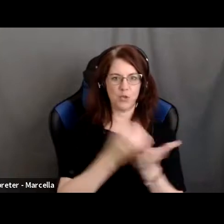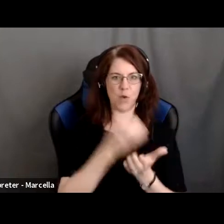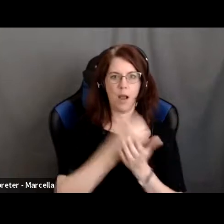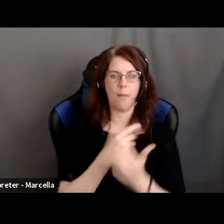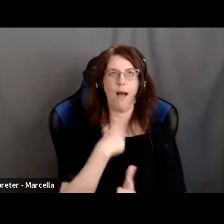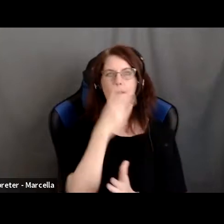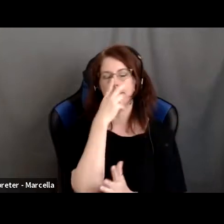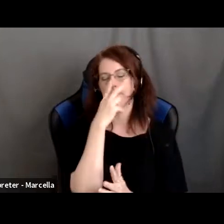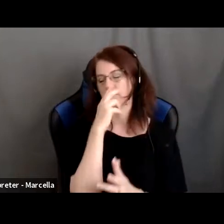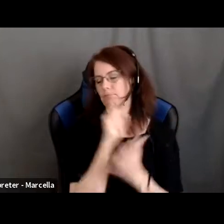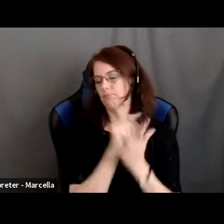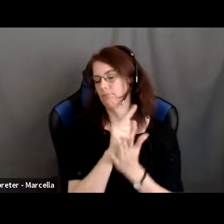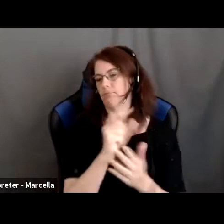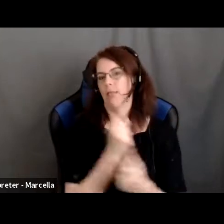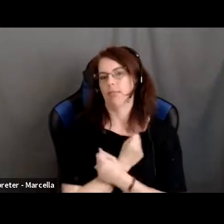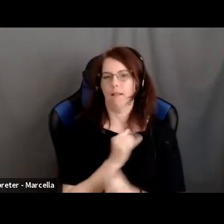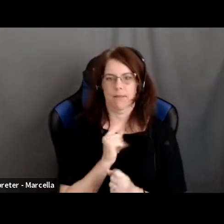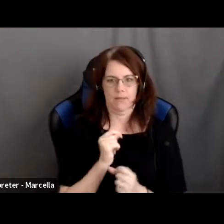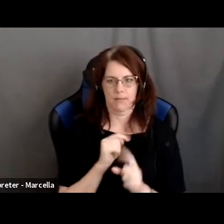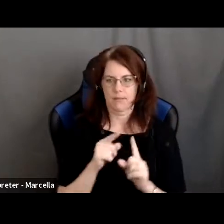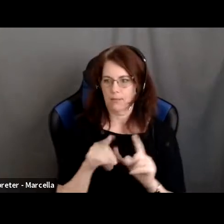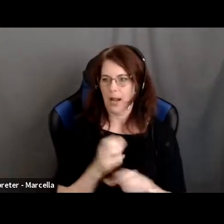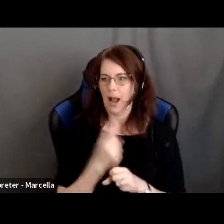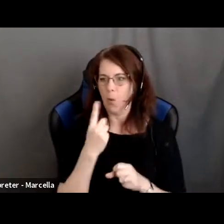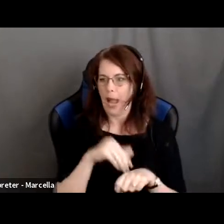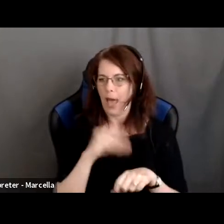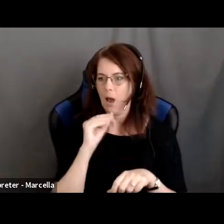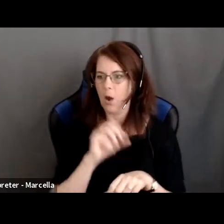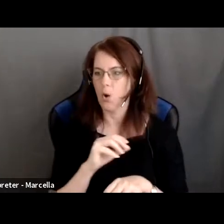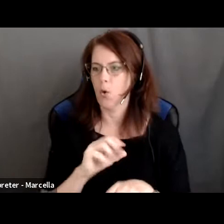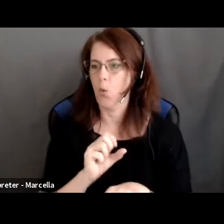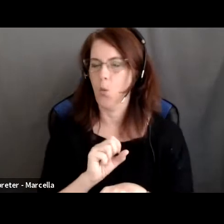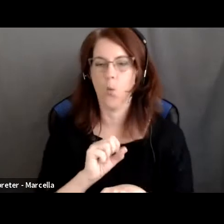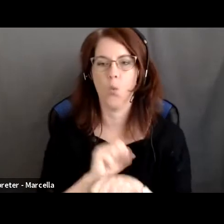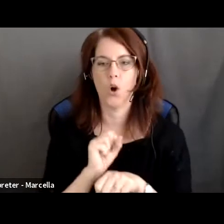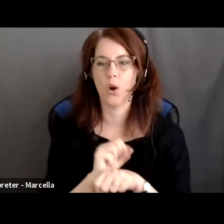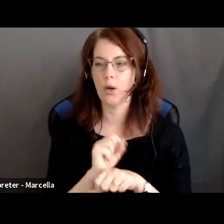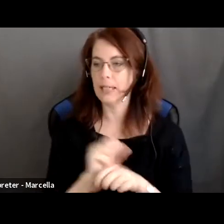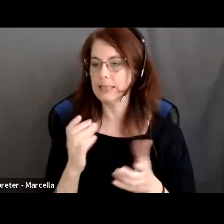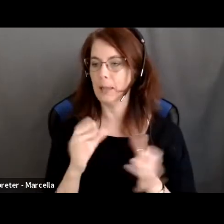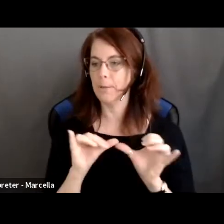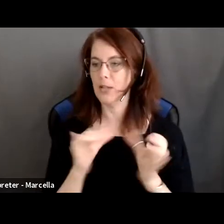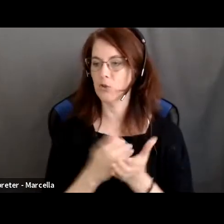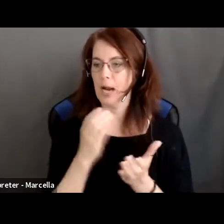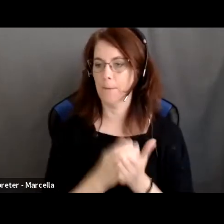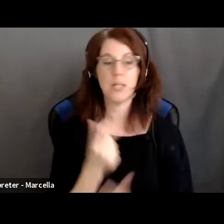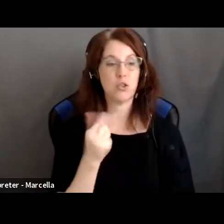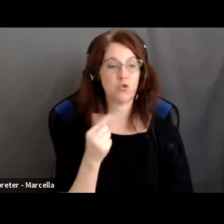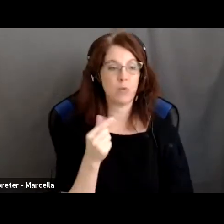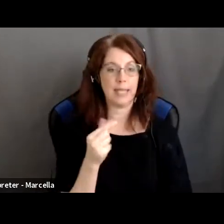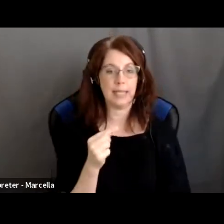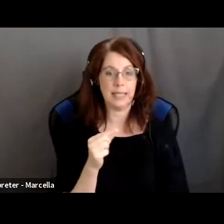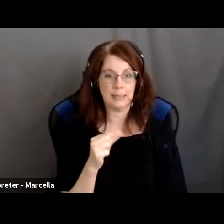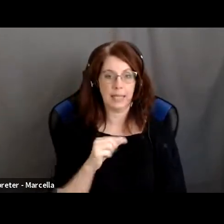love with once we got it at work. With this, it can do, it's a measuring cup, it's green, and